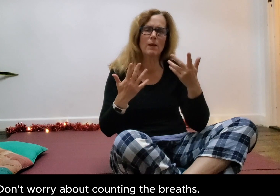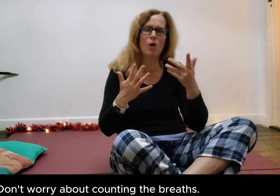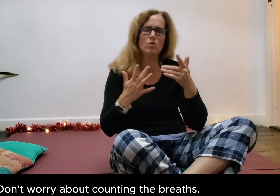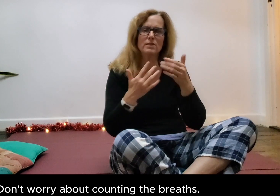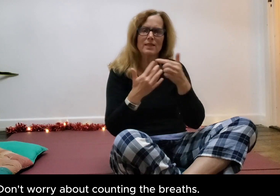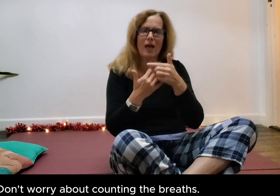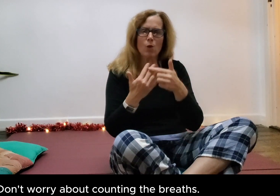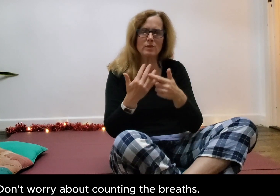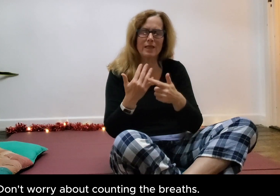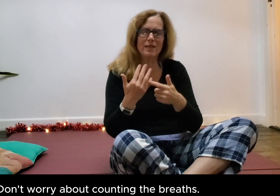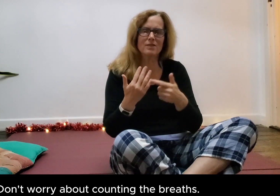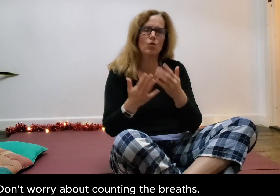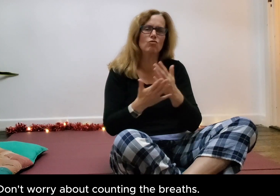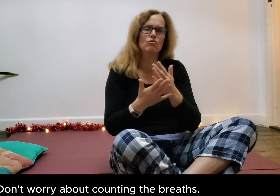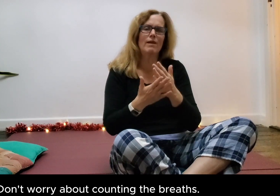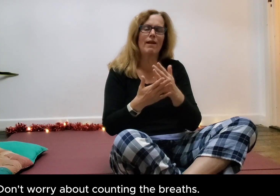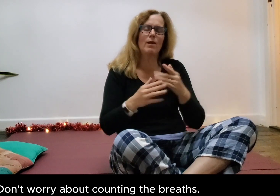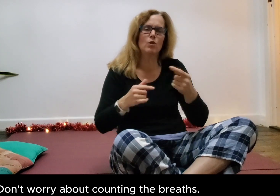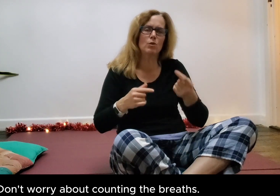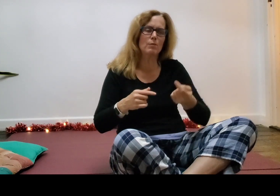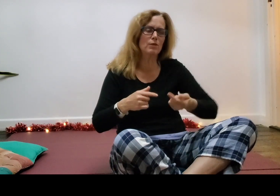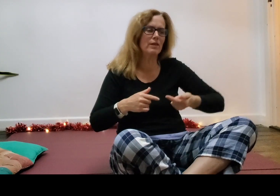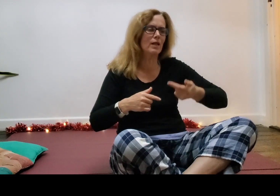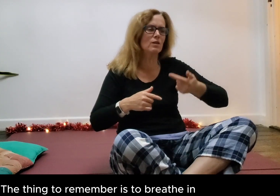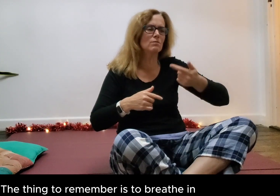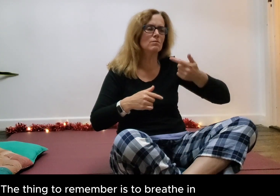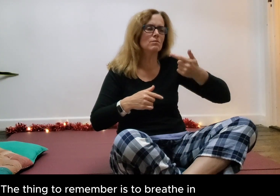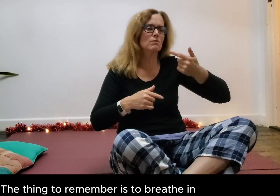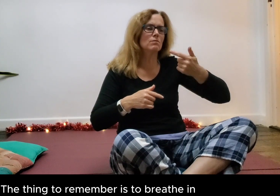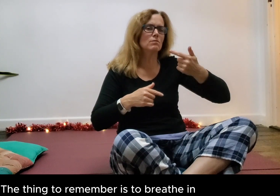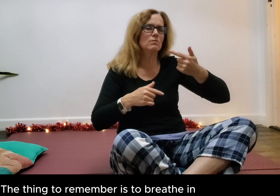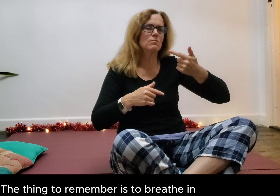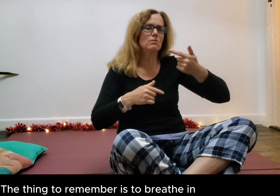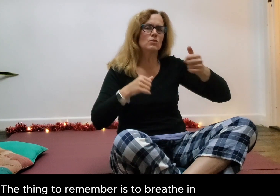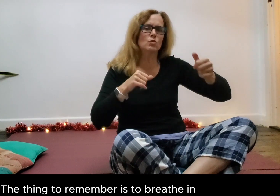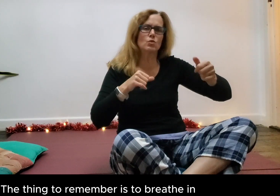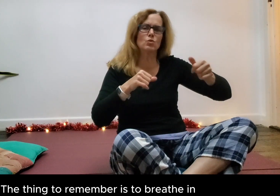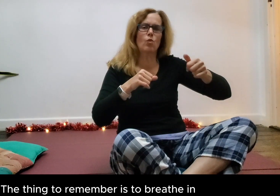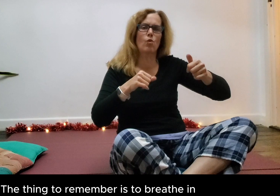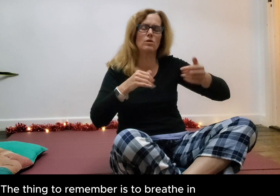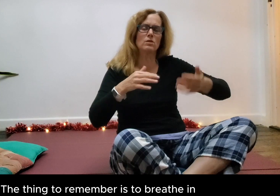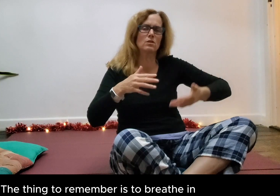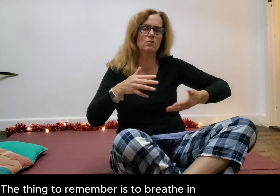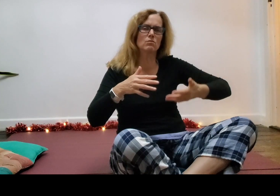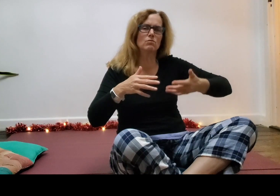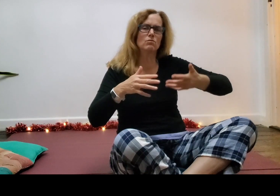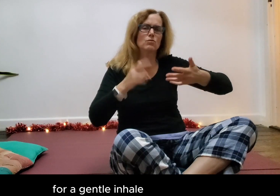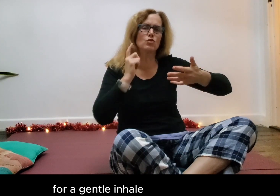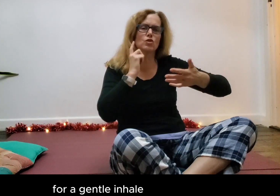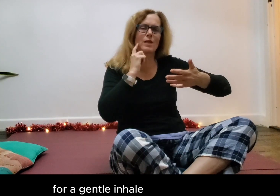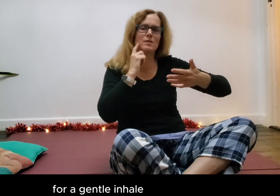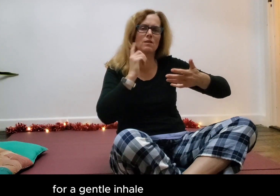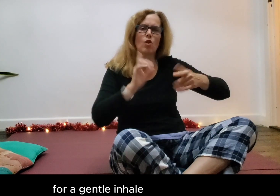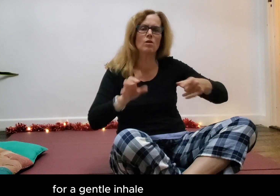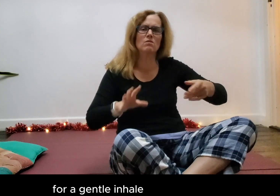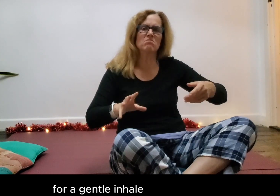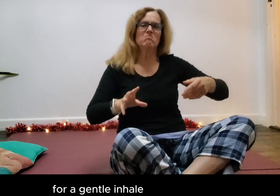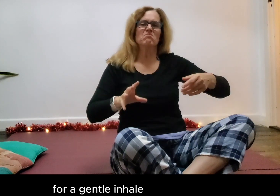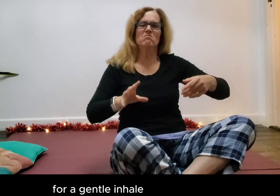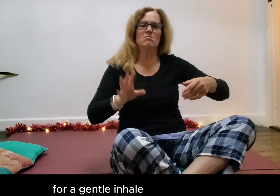Don't worry about counting the breaths. The thing to remember is to breathe in for a gentle